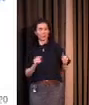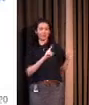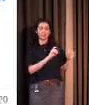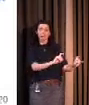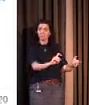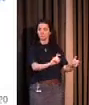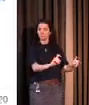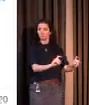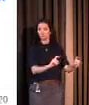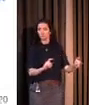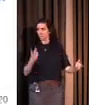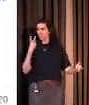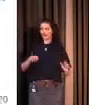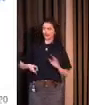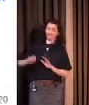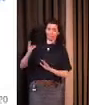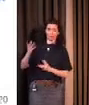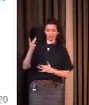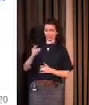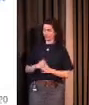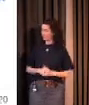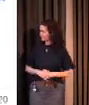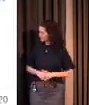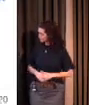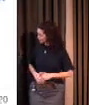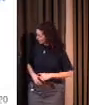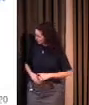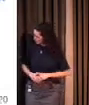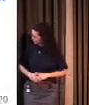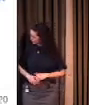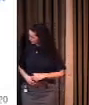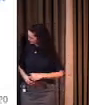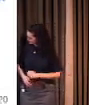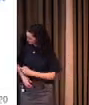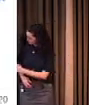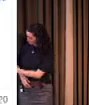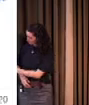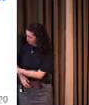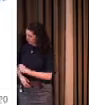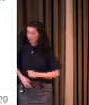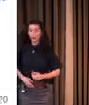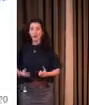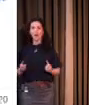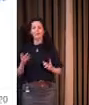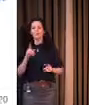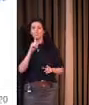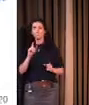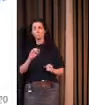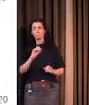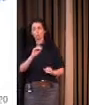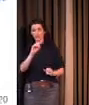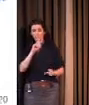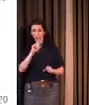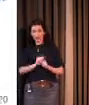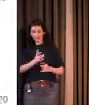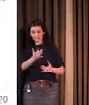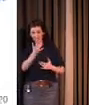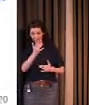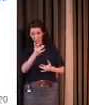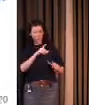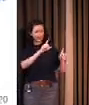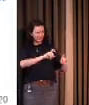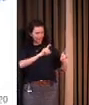percent positivity, those bars on the bottom, is really troubling. We more than doubled this past week from 10.7% of